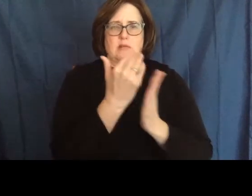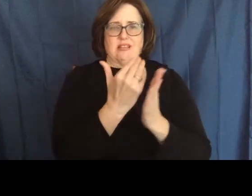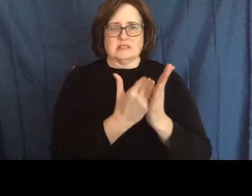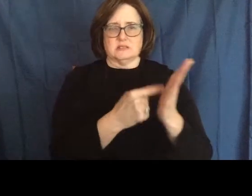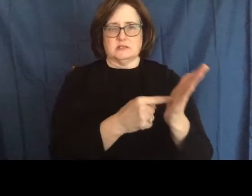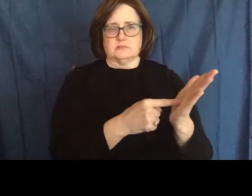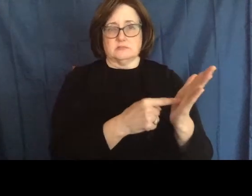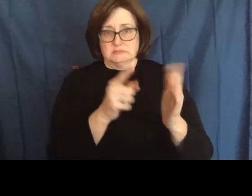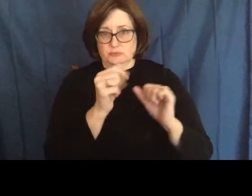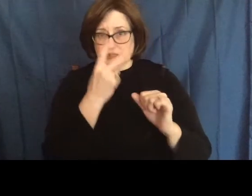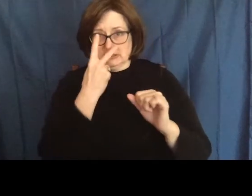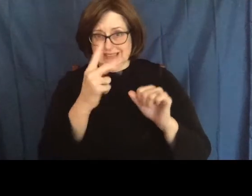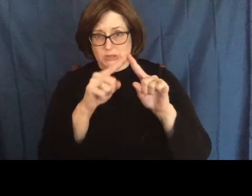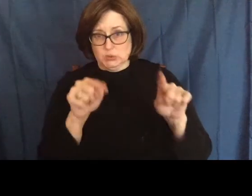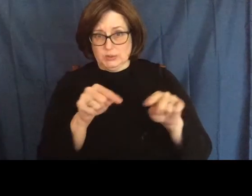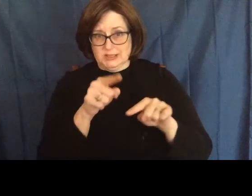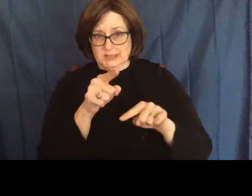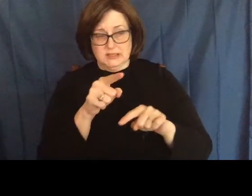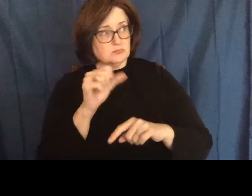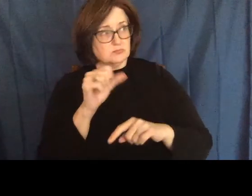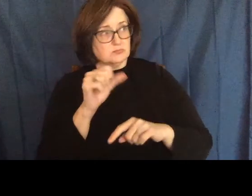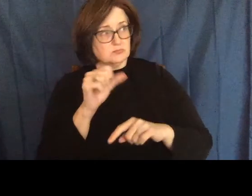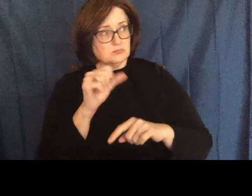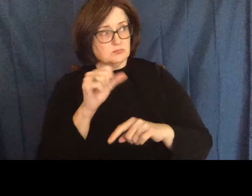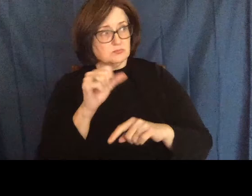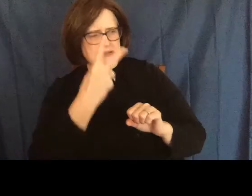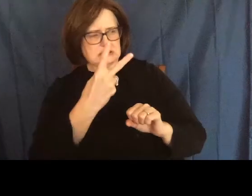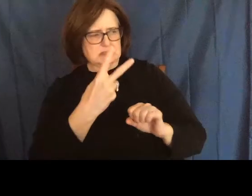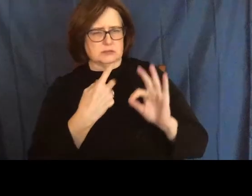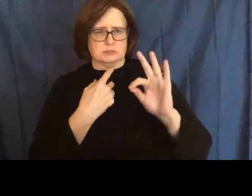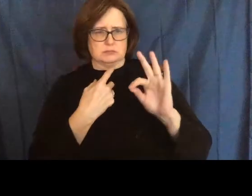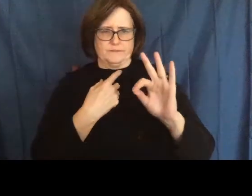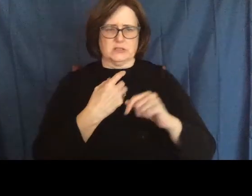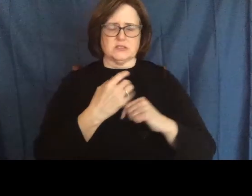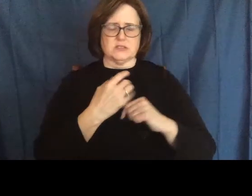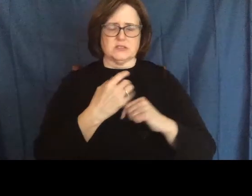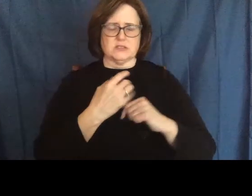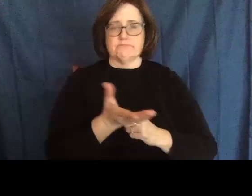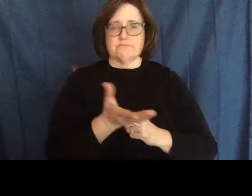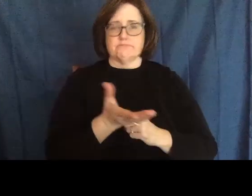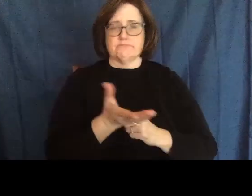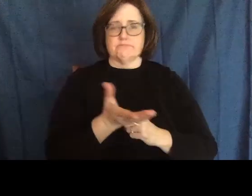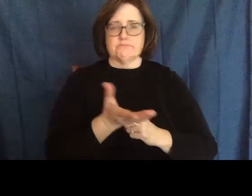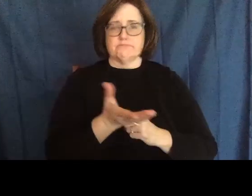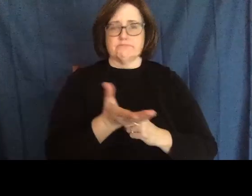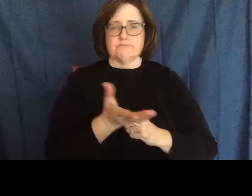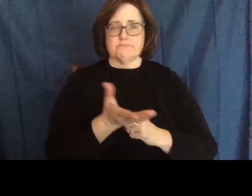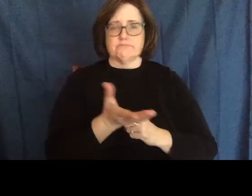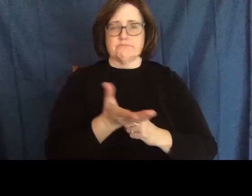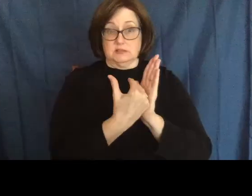my screen when I do that? Can you? Perfect. So this is actually one of the CodeJumper lessons you will see out